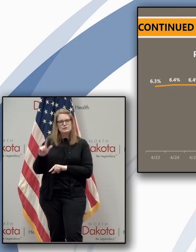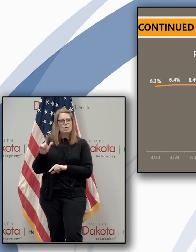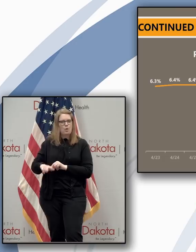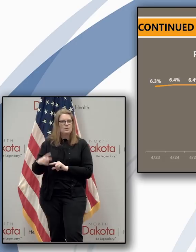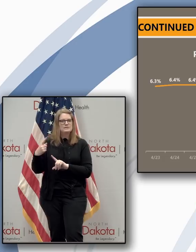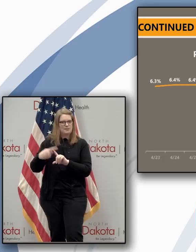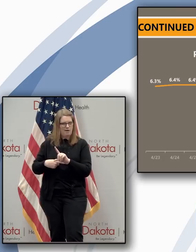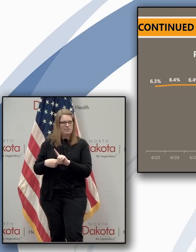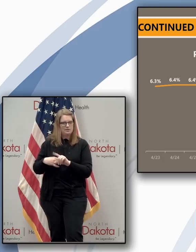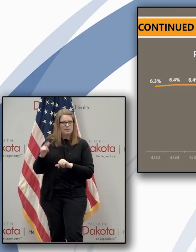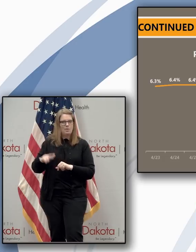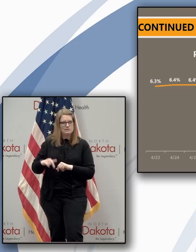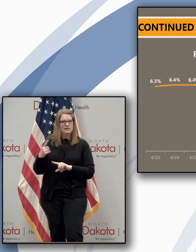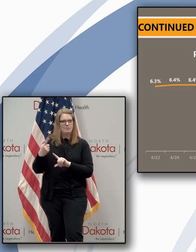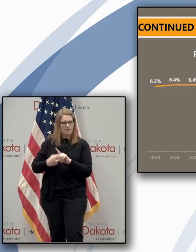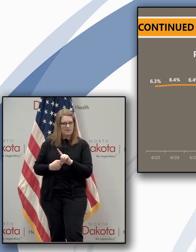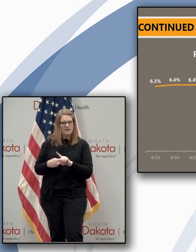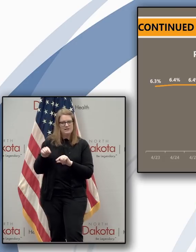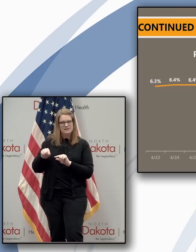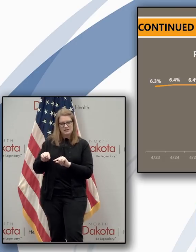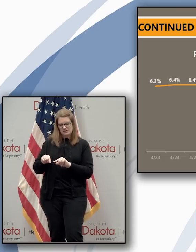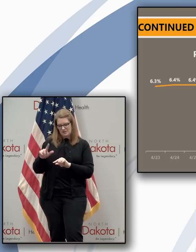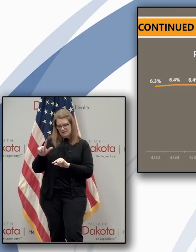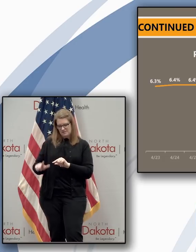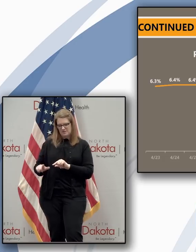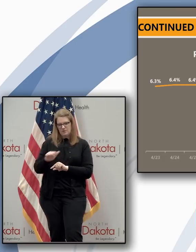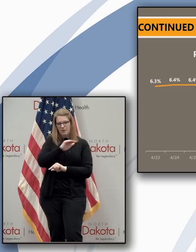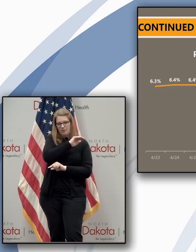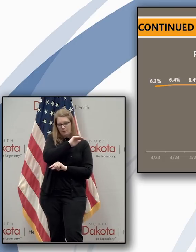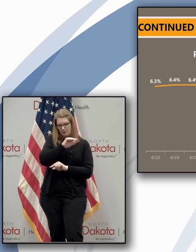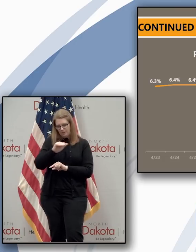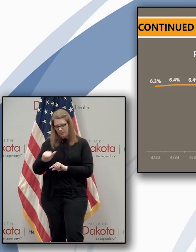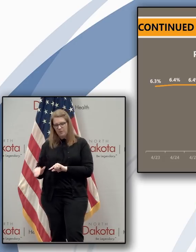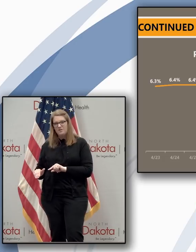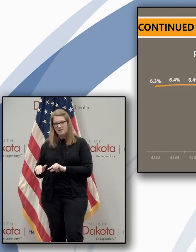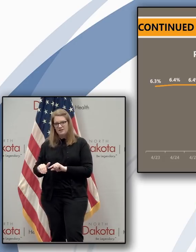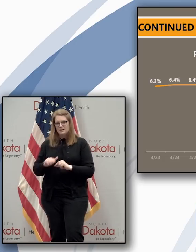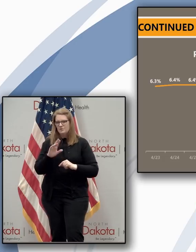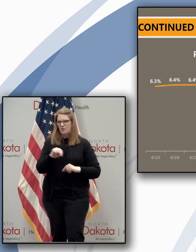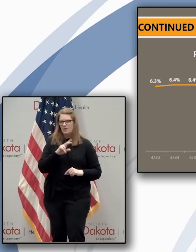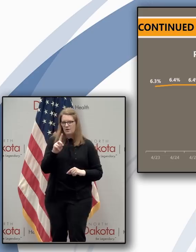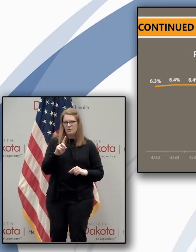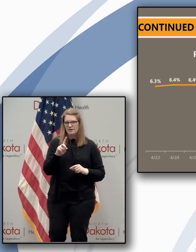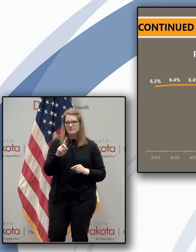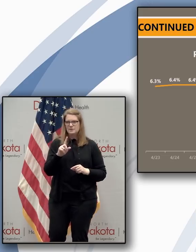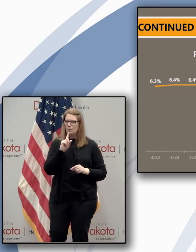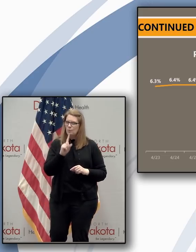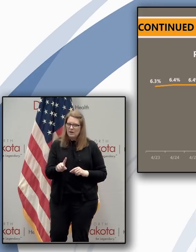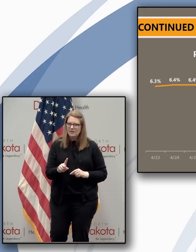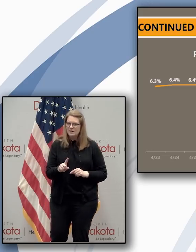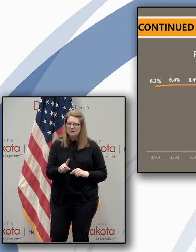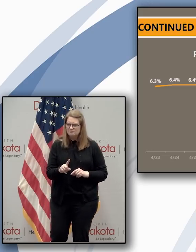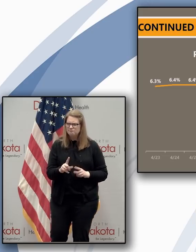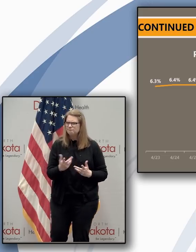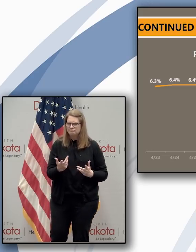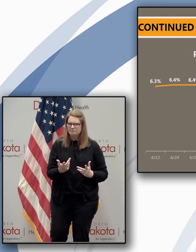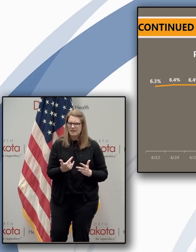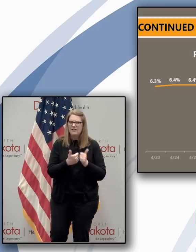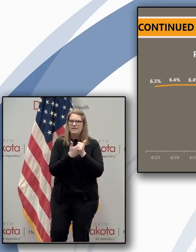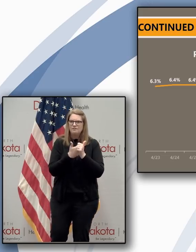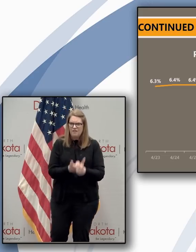line is again a reflection of the great work that North Dakotans did in terms of their great